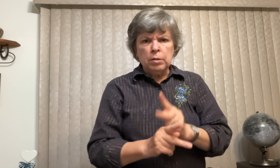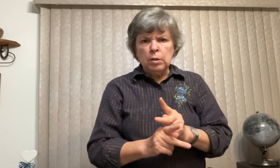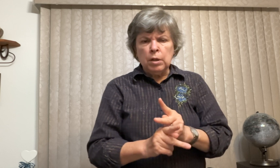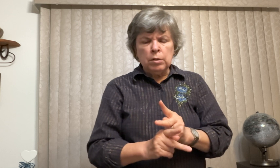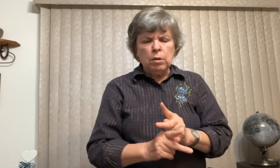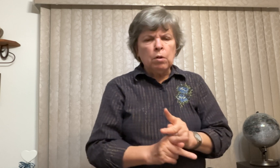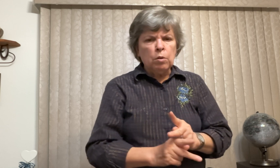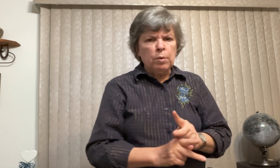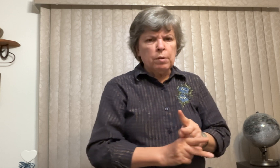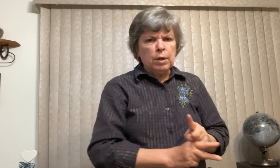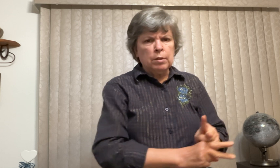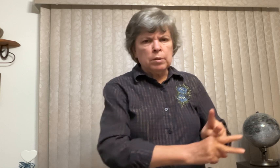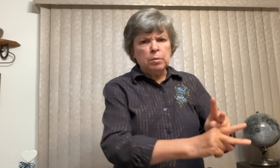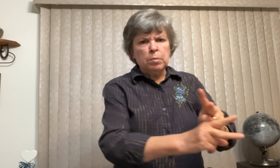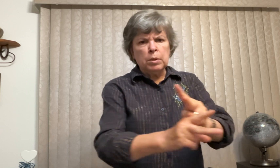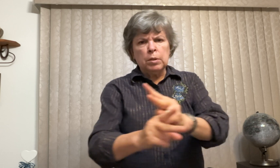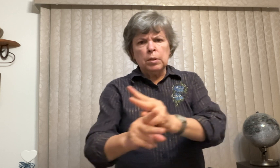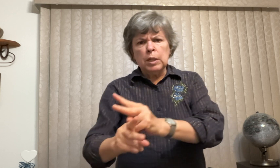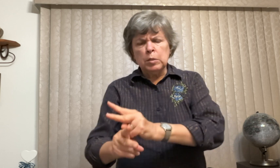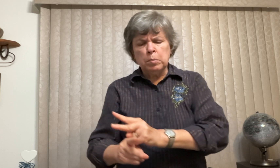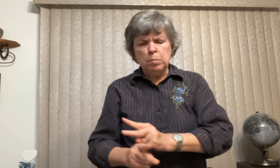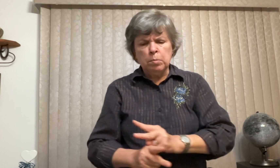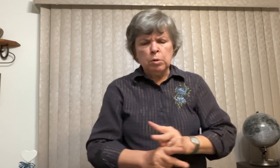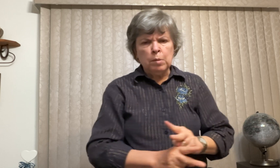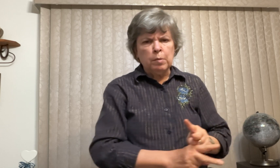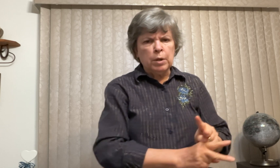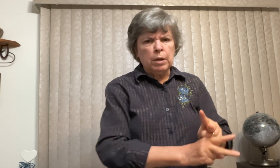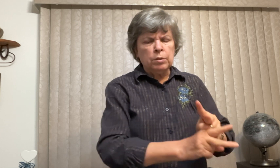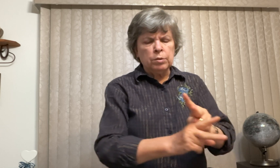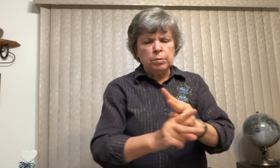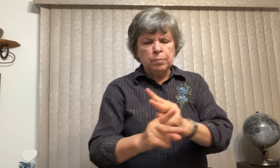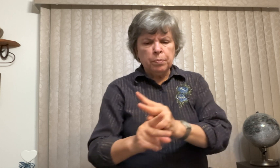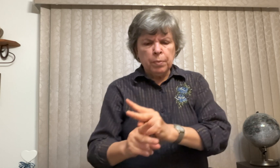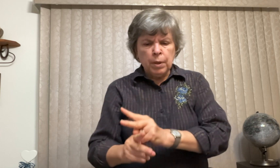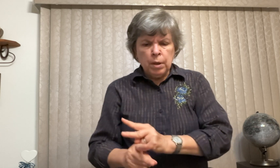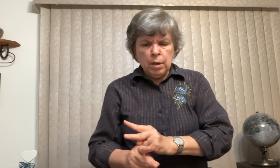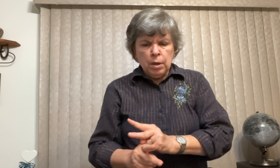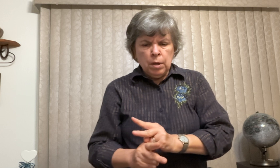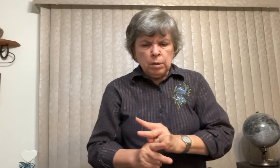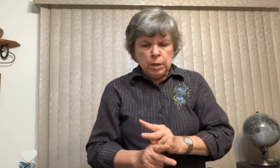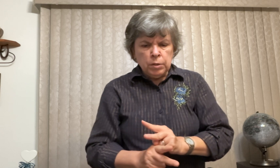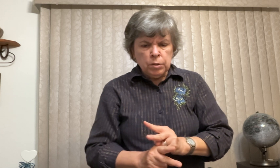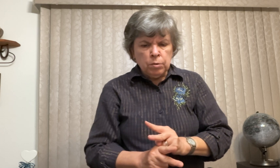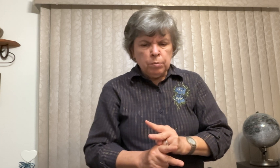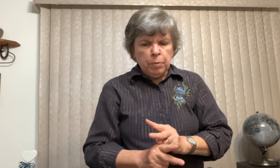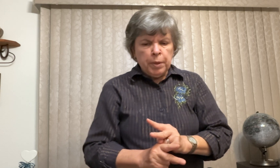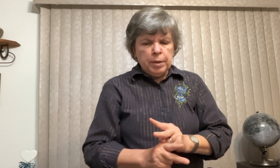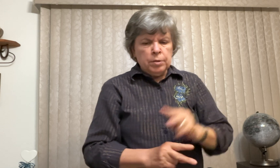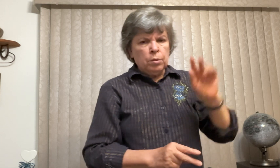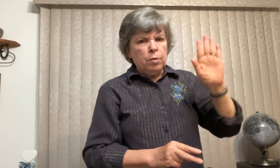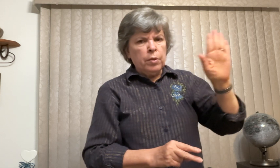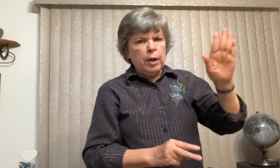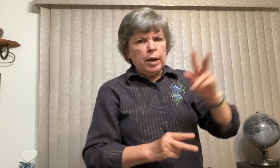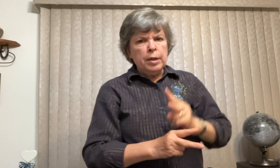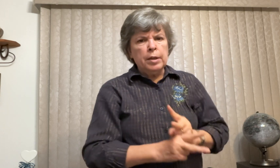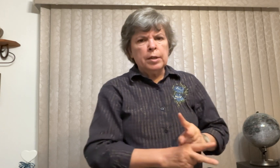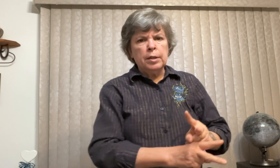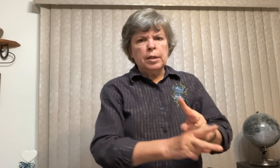not go all the way around, but that's probably what I'll do. Okay, so thy